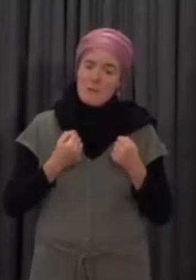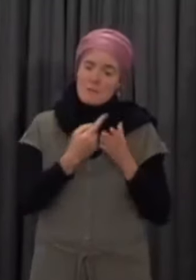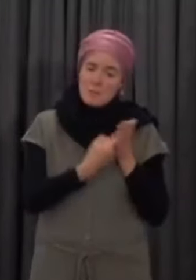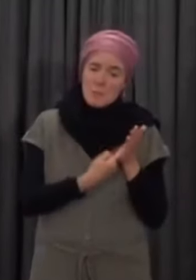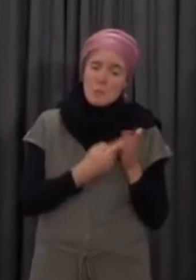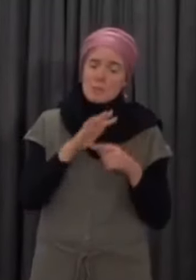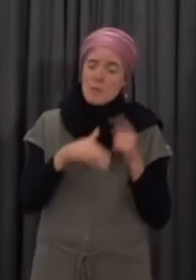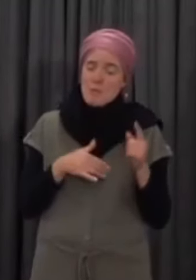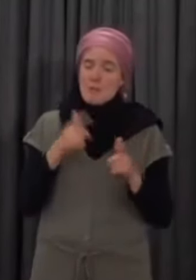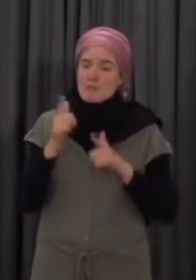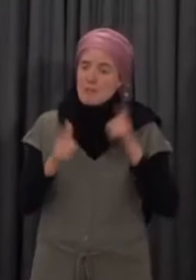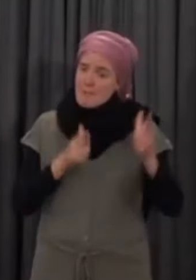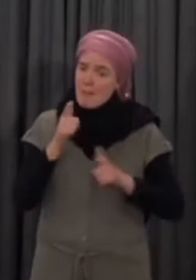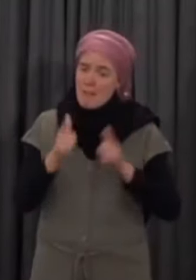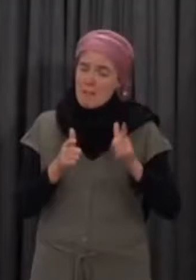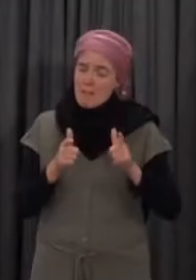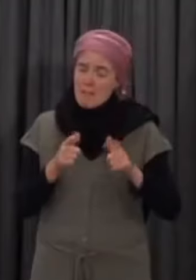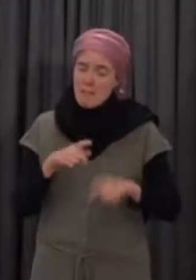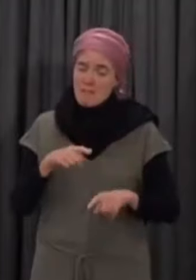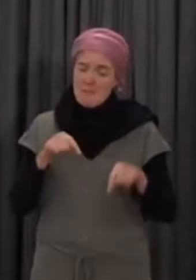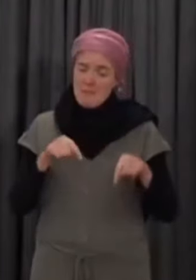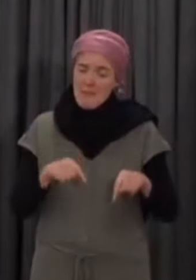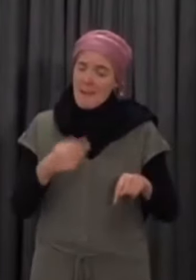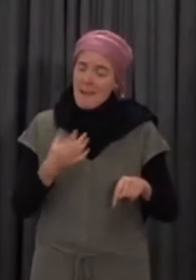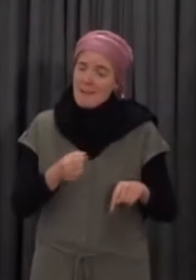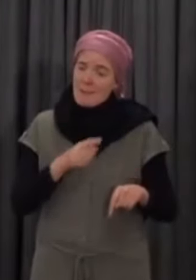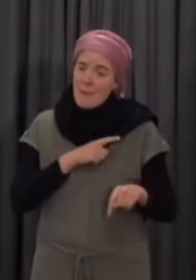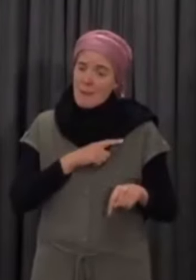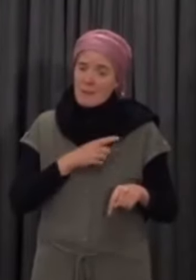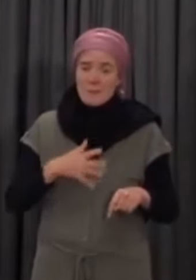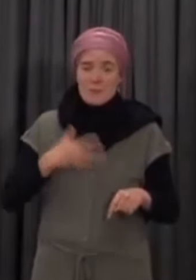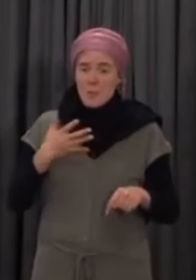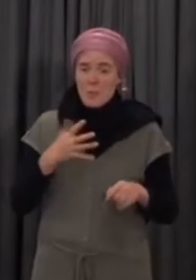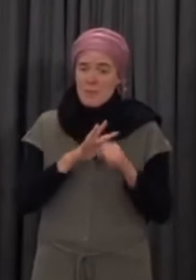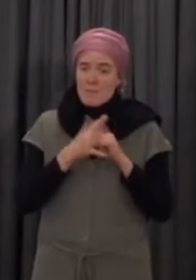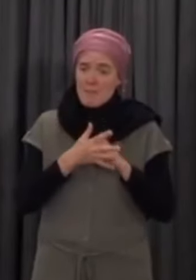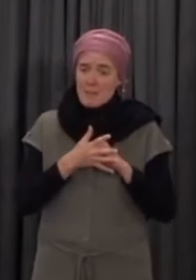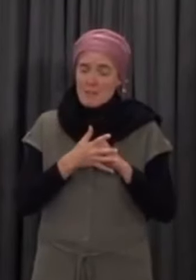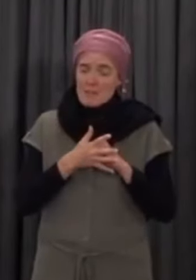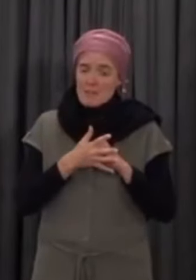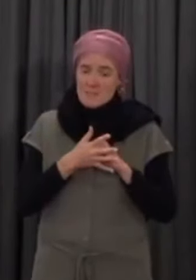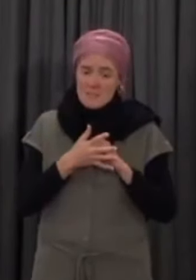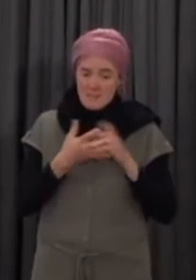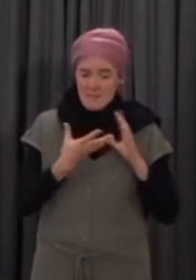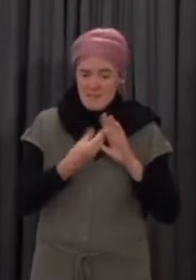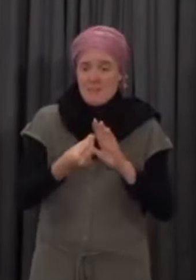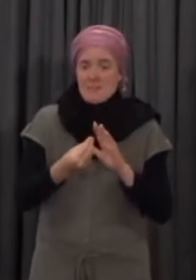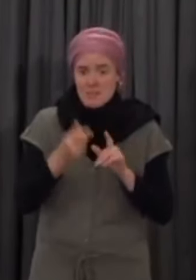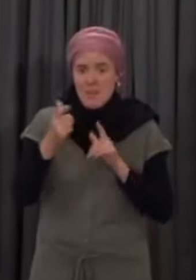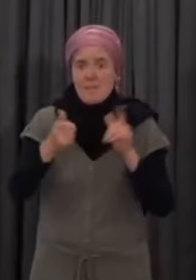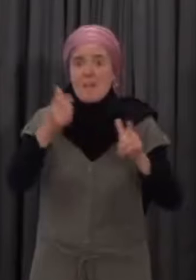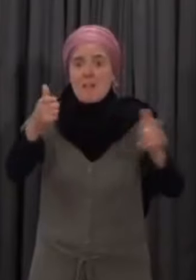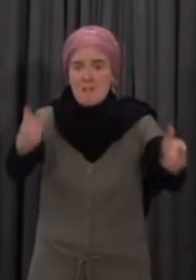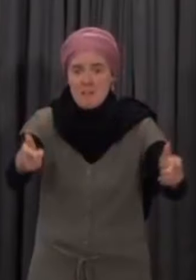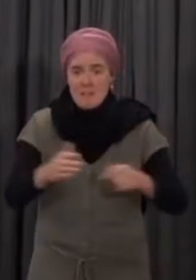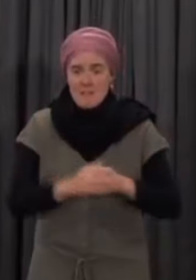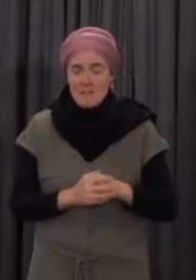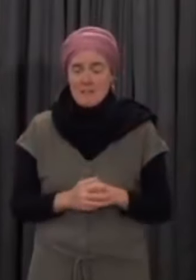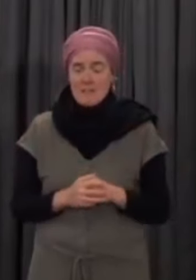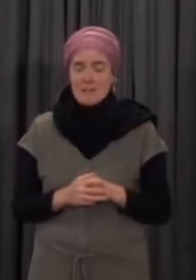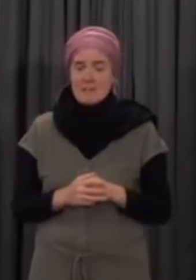there because we don't want the virus to travel. And the further people go, the bigger the risk is